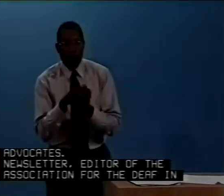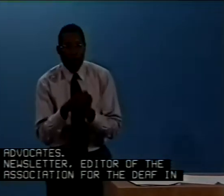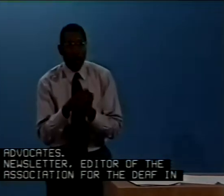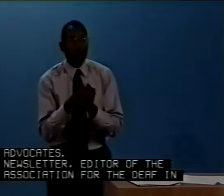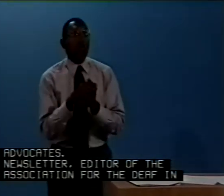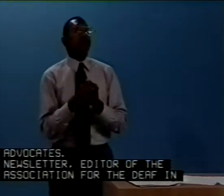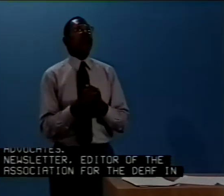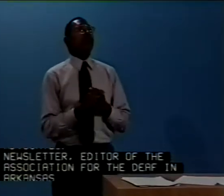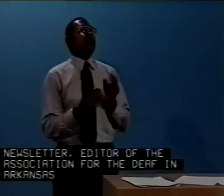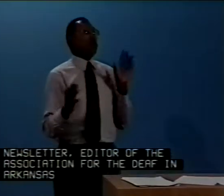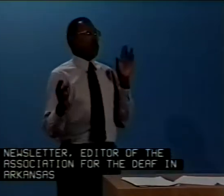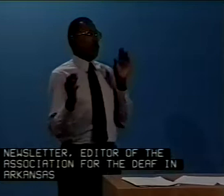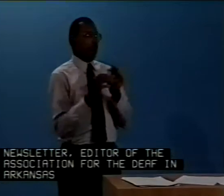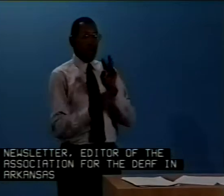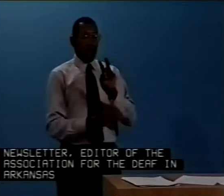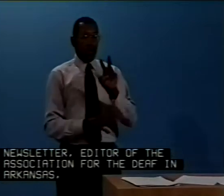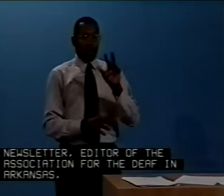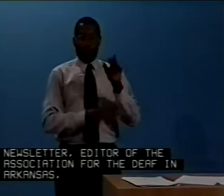chairman of the board at Gallaudet University,